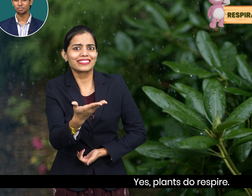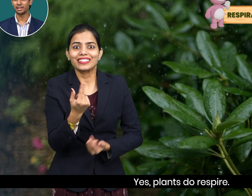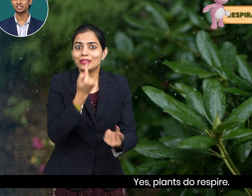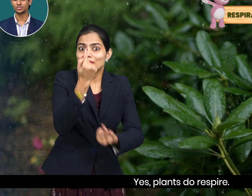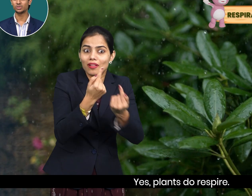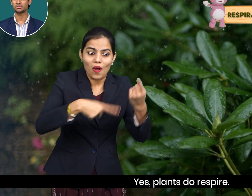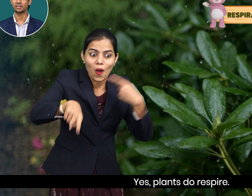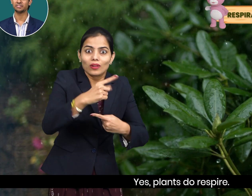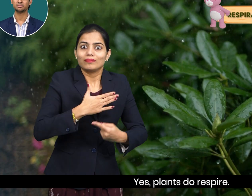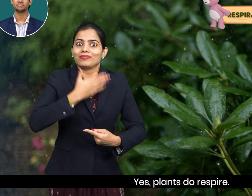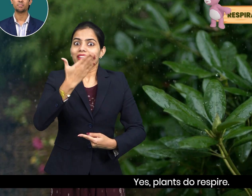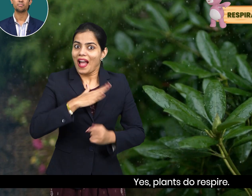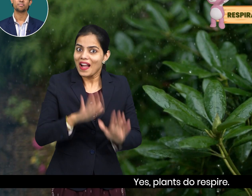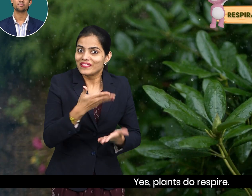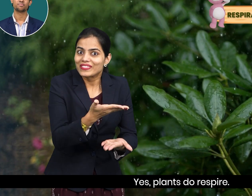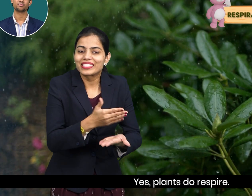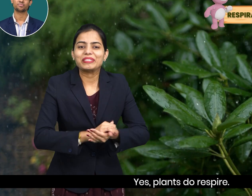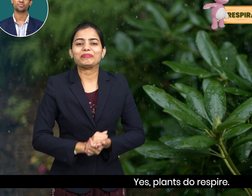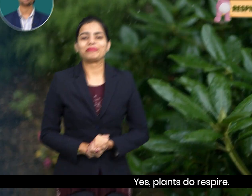Yes, plants do respire.